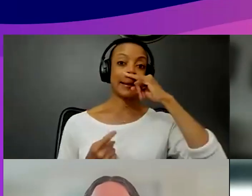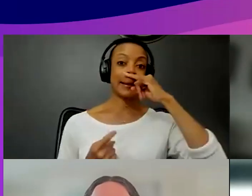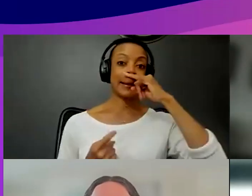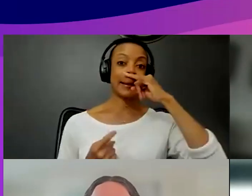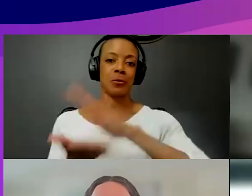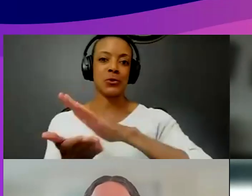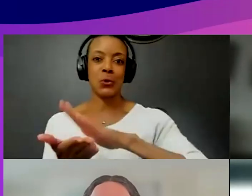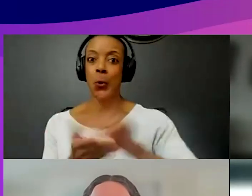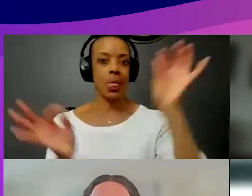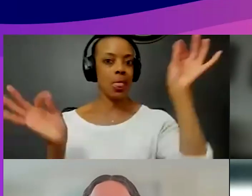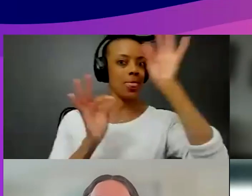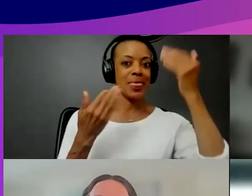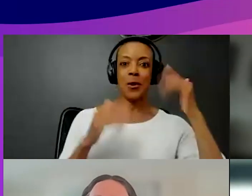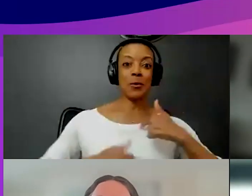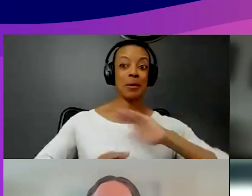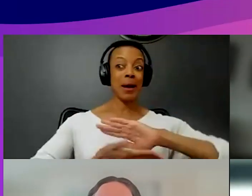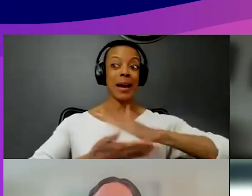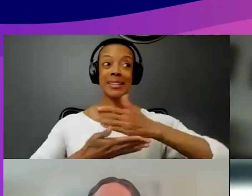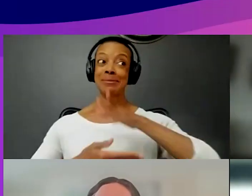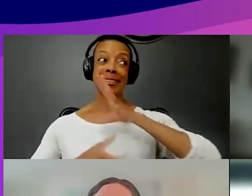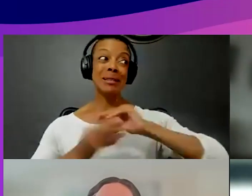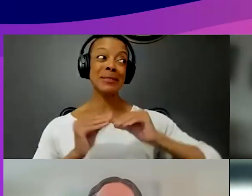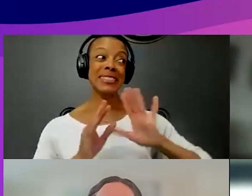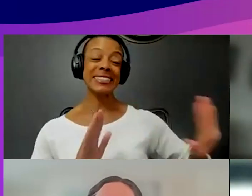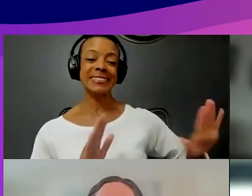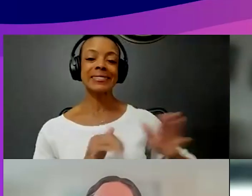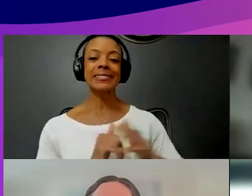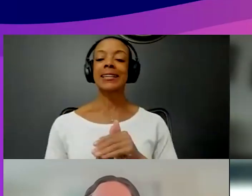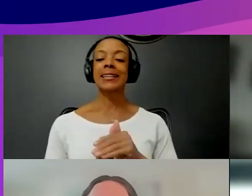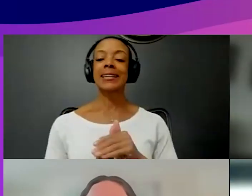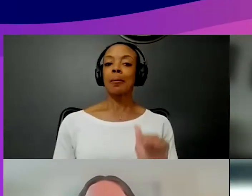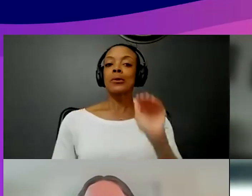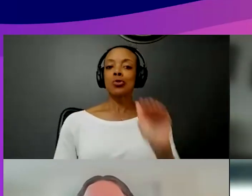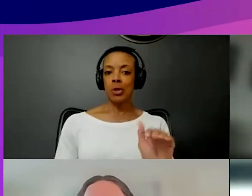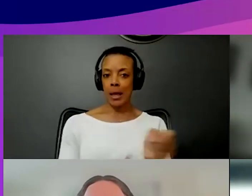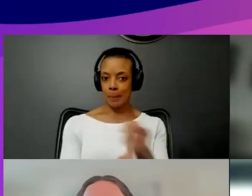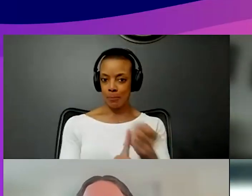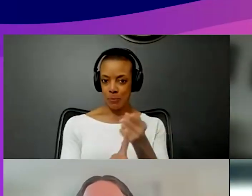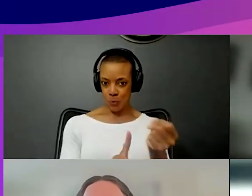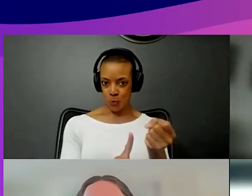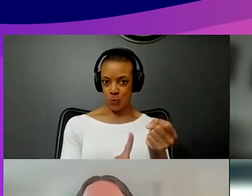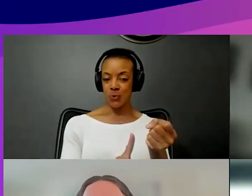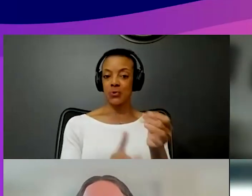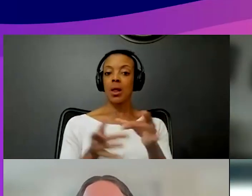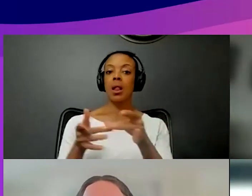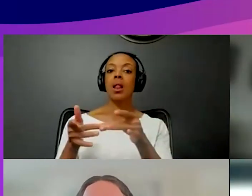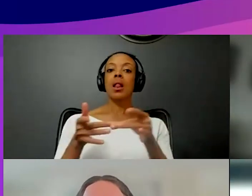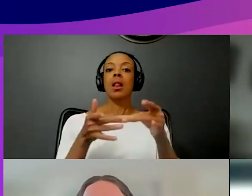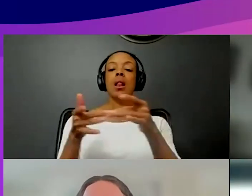not aware that I'm on a webinar. Some childhood abuse, which led to getting